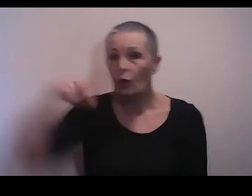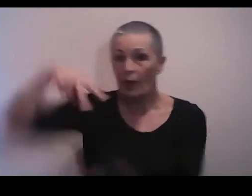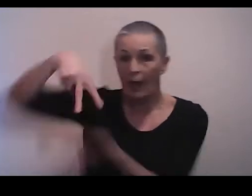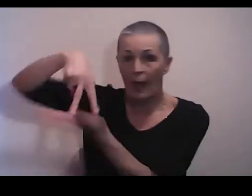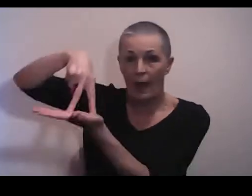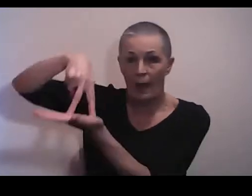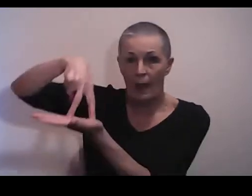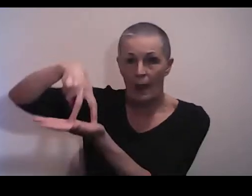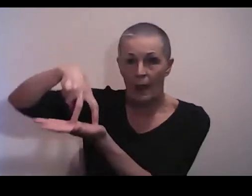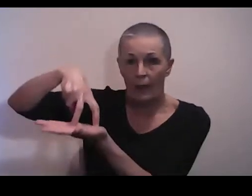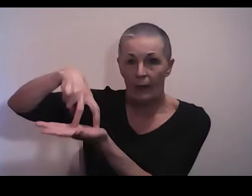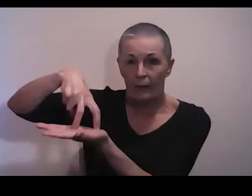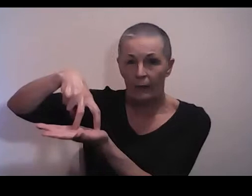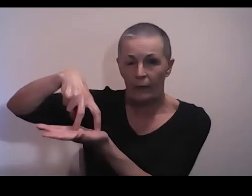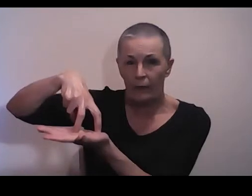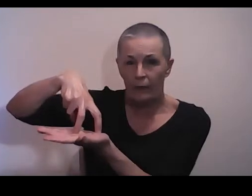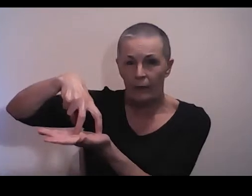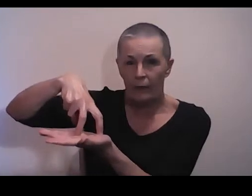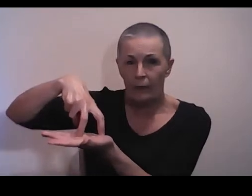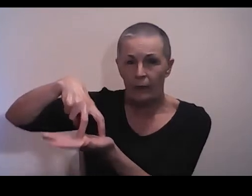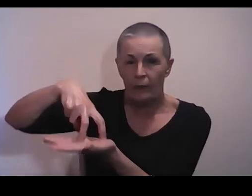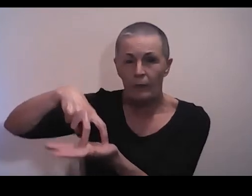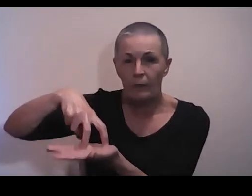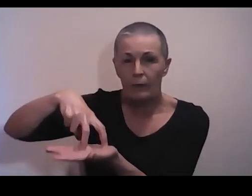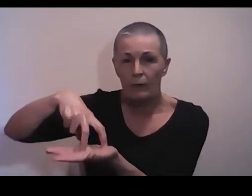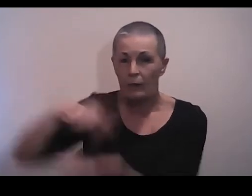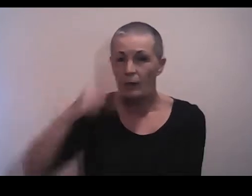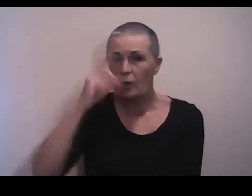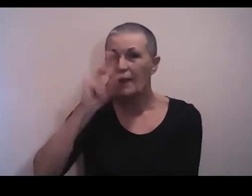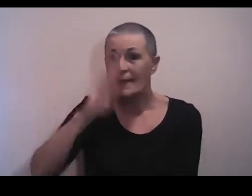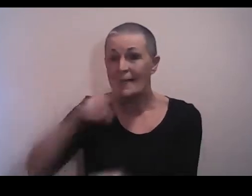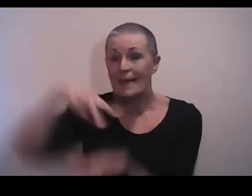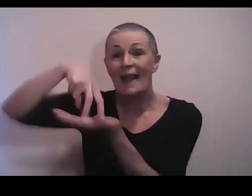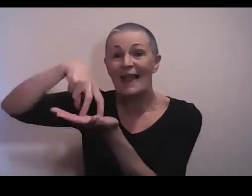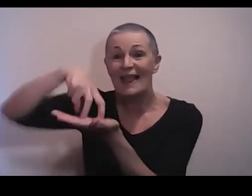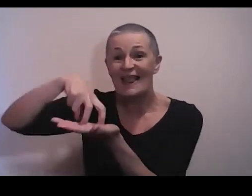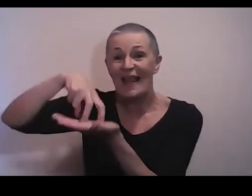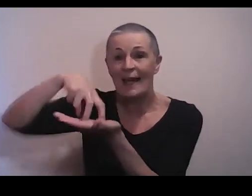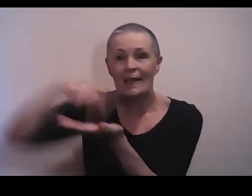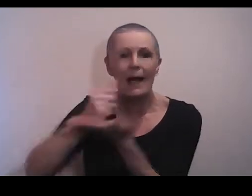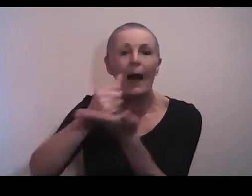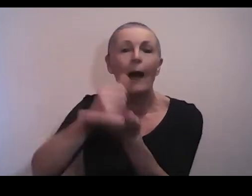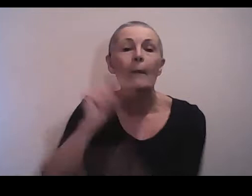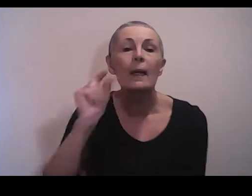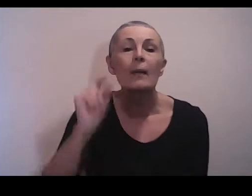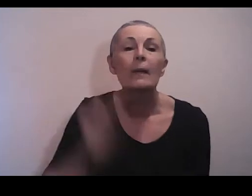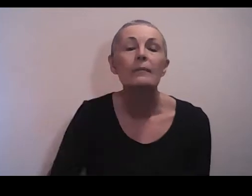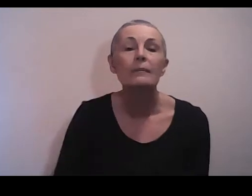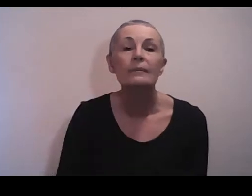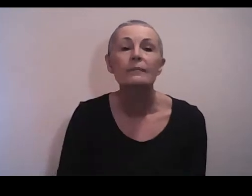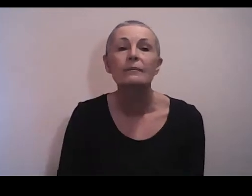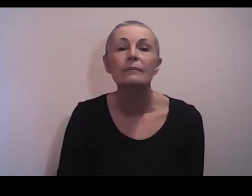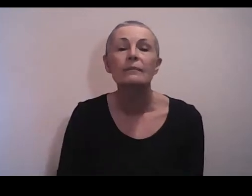When you do it standing up, you can see that my legs help the movement, so it's not so concentrated in